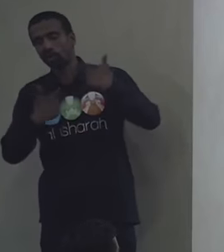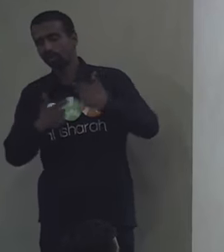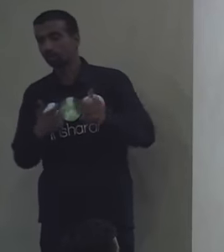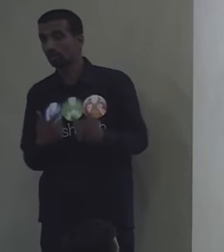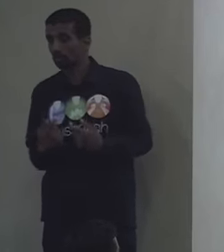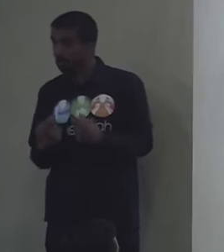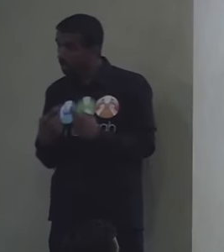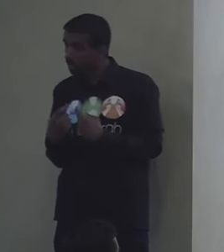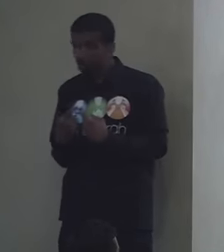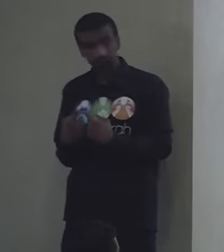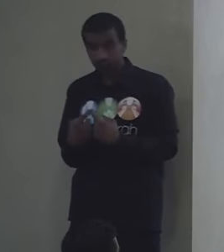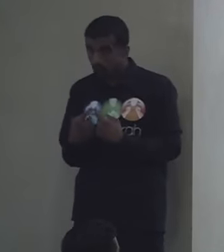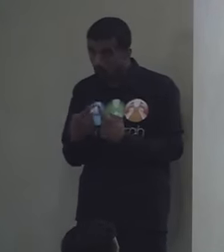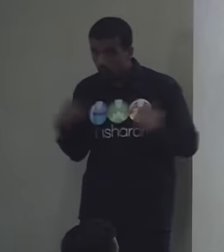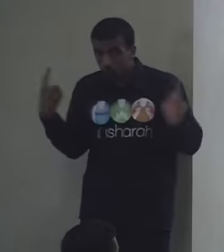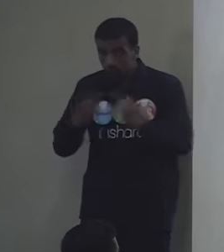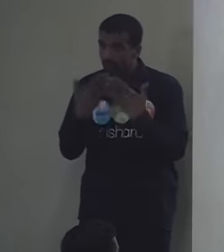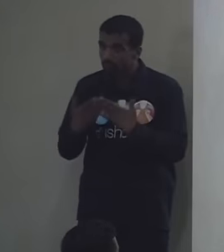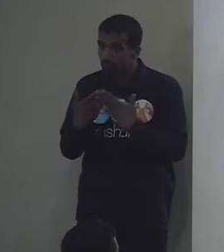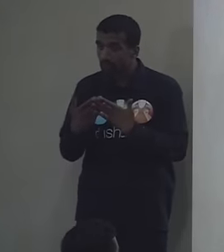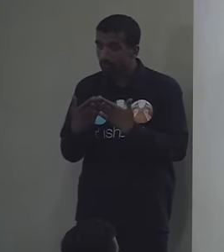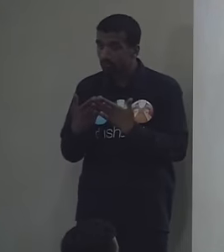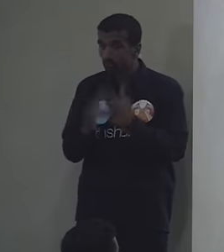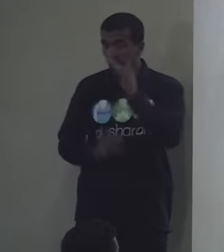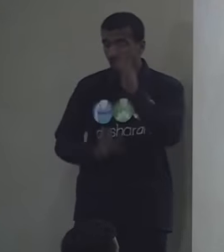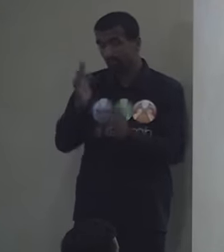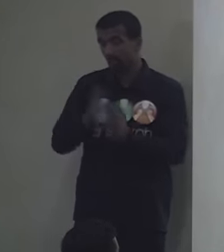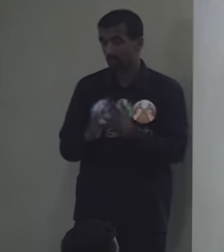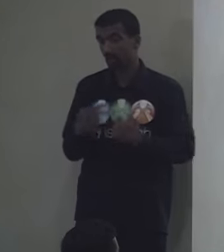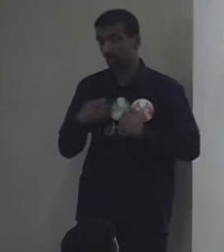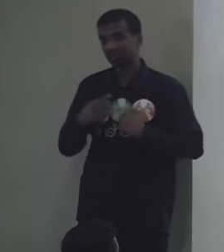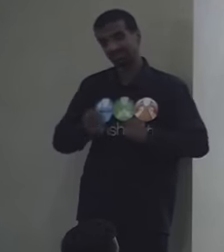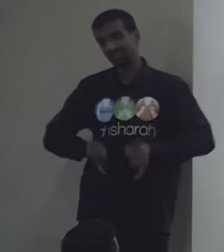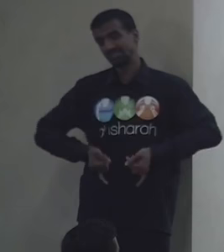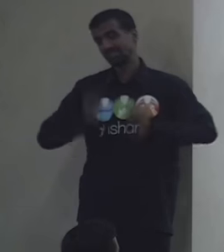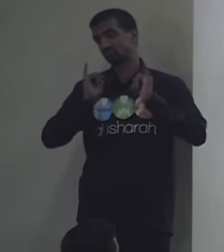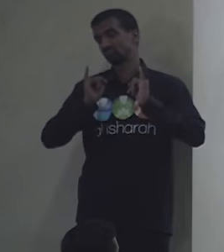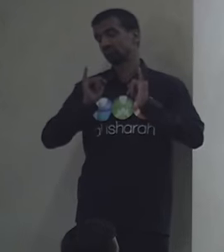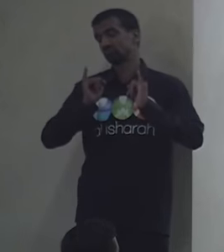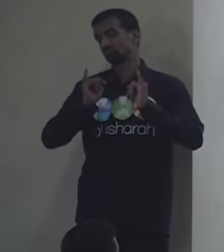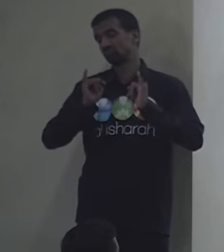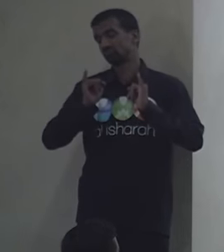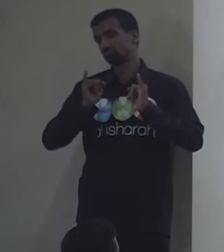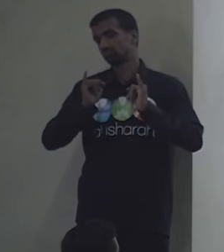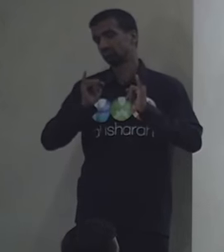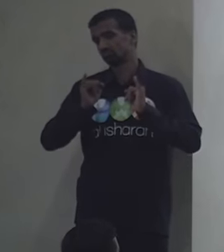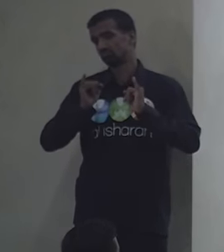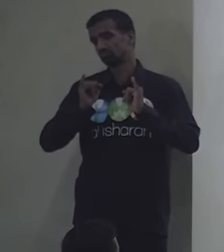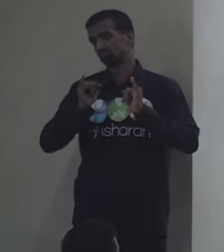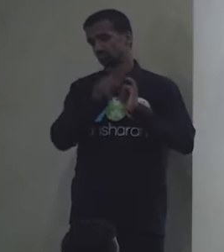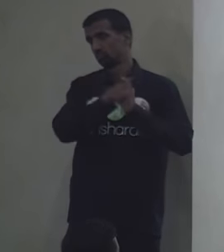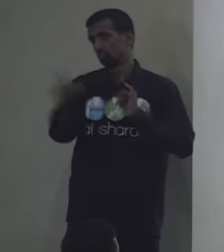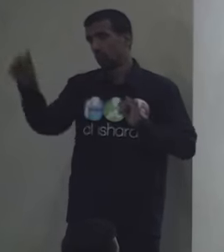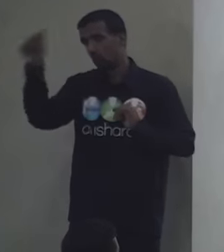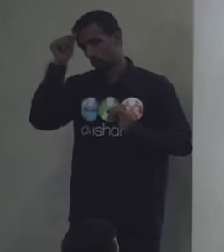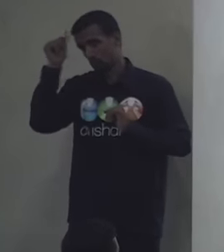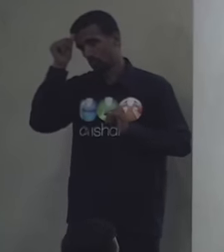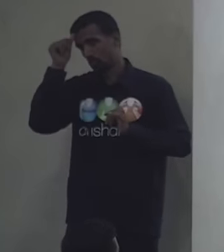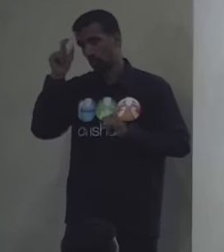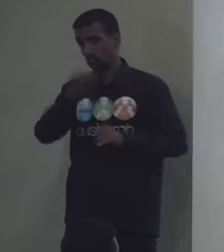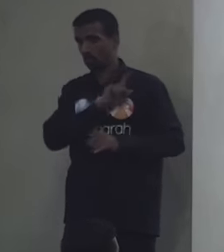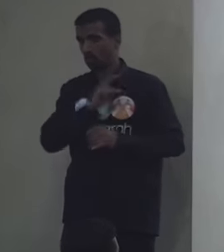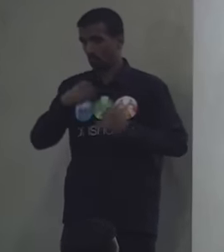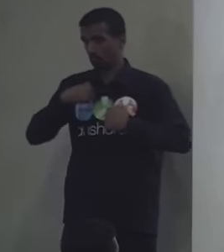joke. And I would actually advise you, just as part of our adab in speech, I don't give fatawa, you guys know that, I think, but just part of our adab in